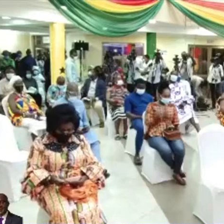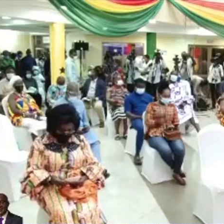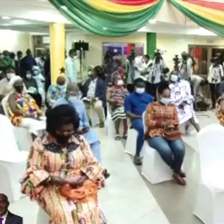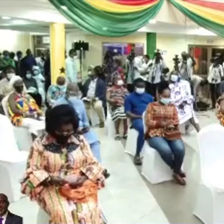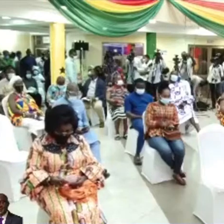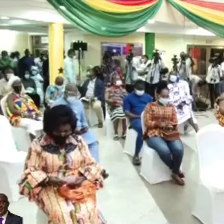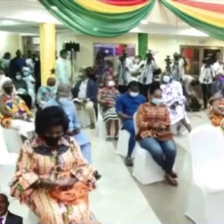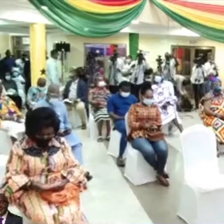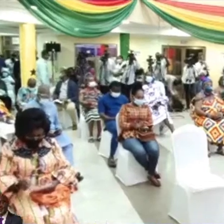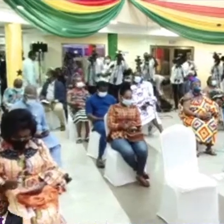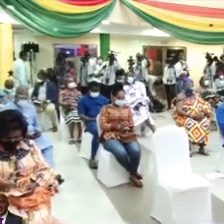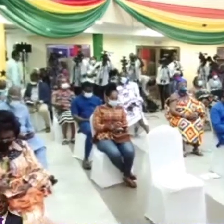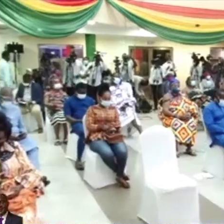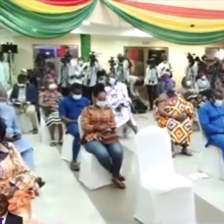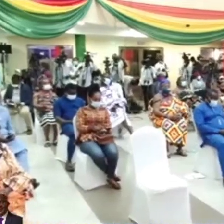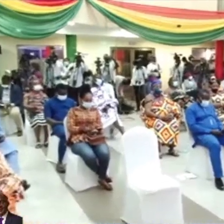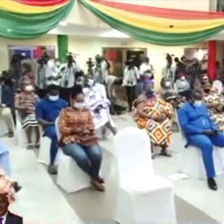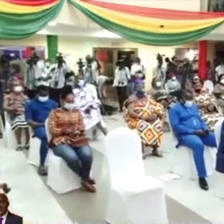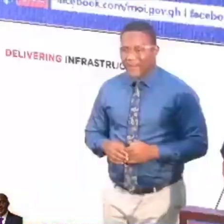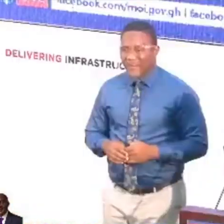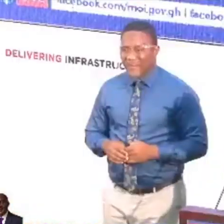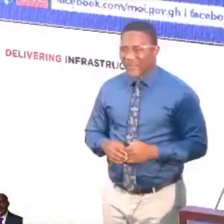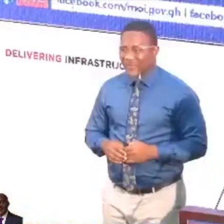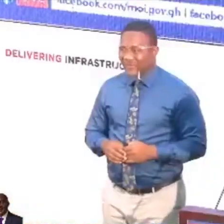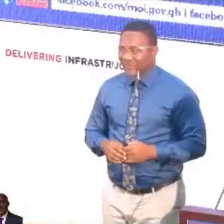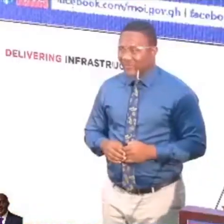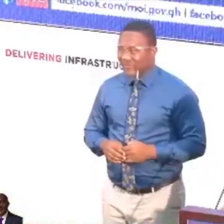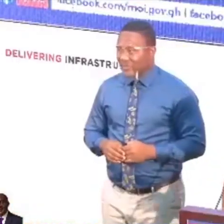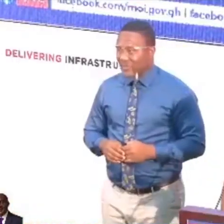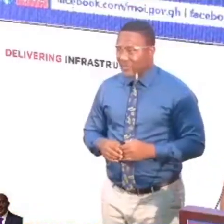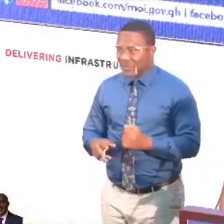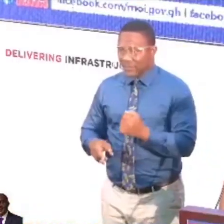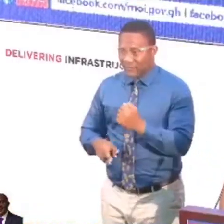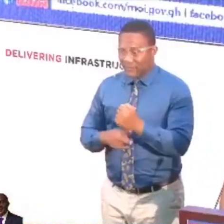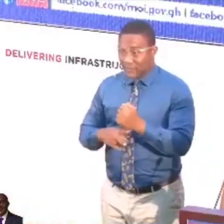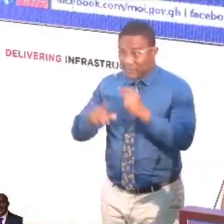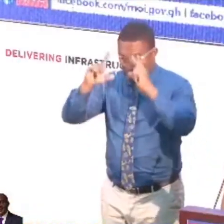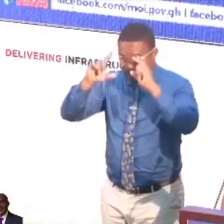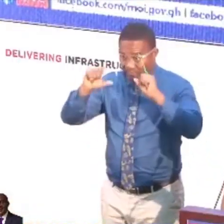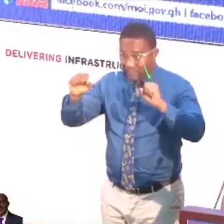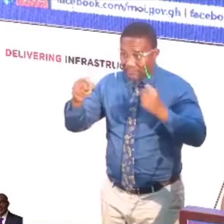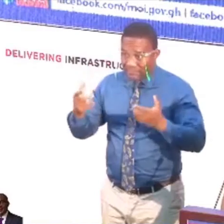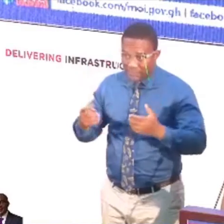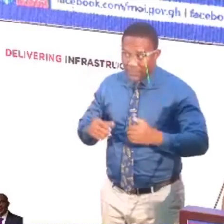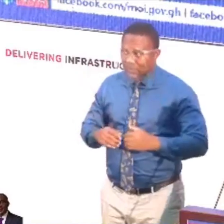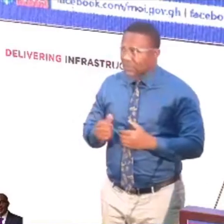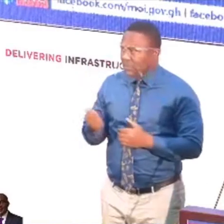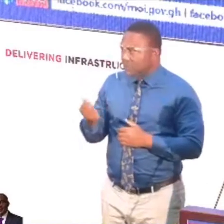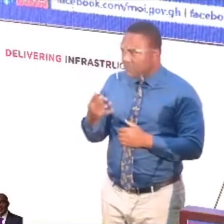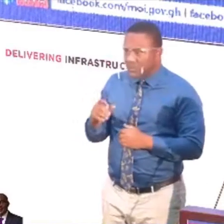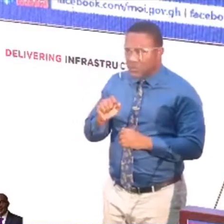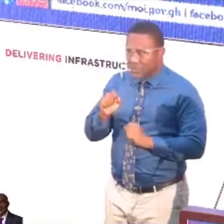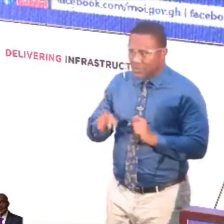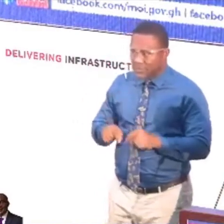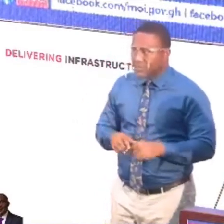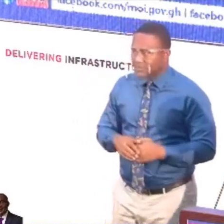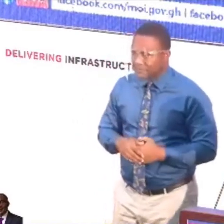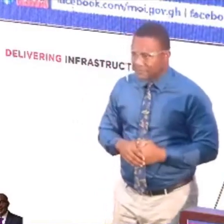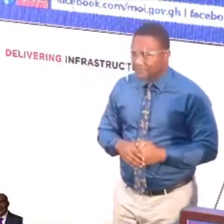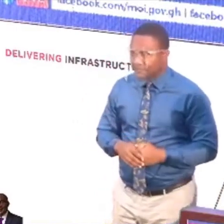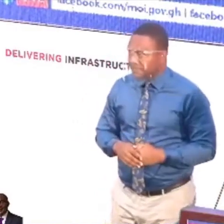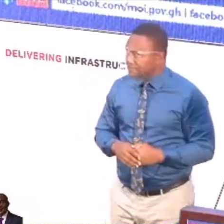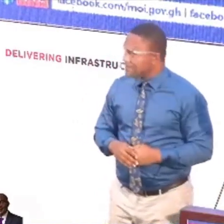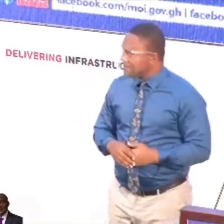invite the Vice President of the Republic to take a few of the questions? Thank you very much, Your